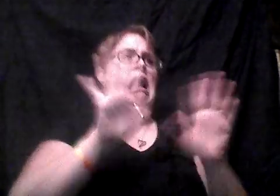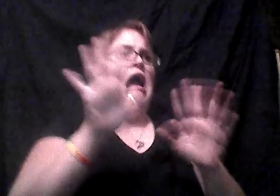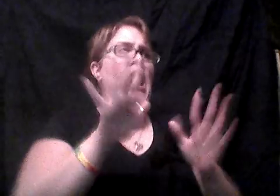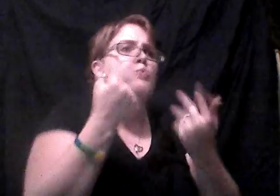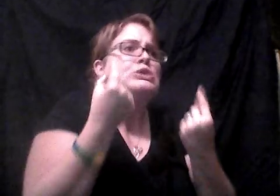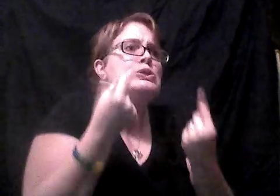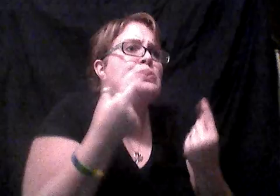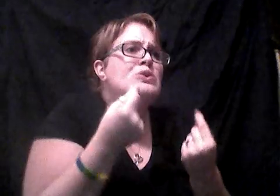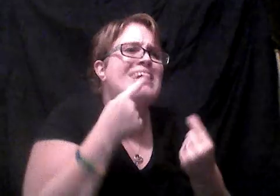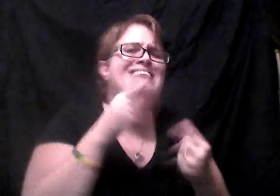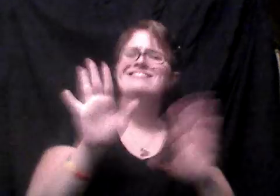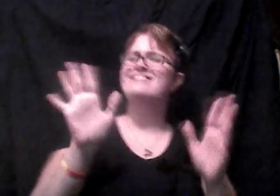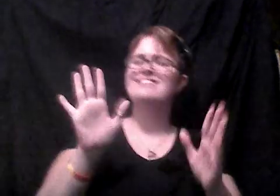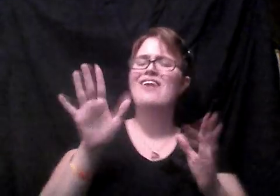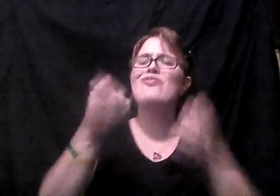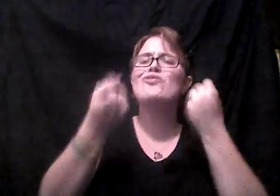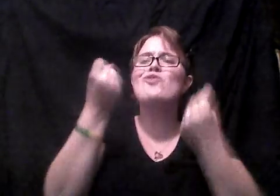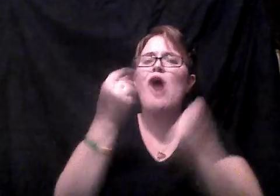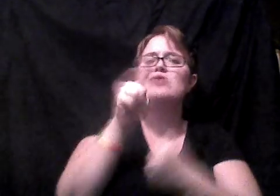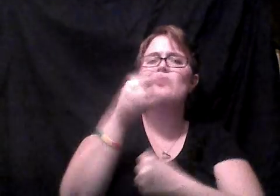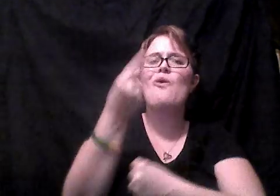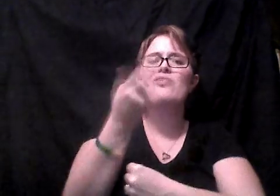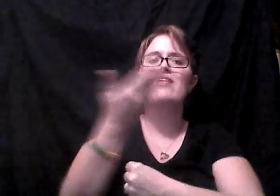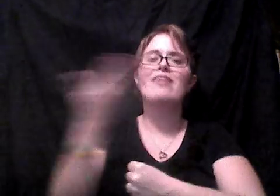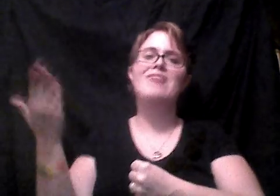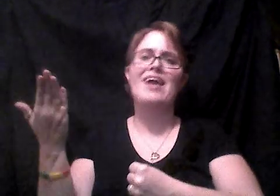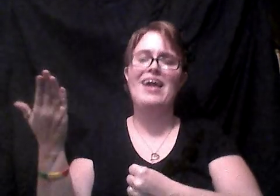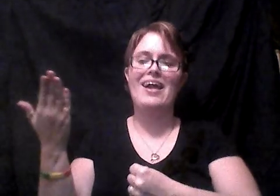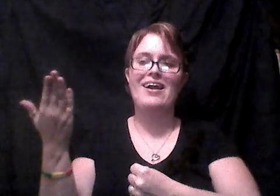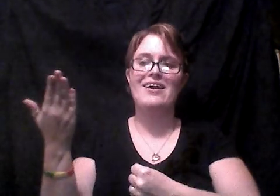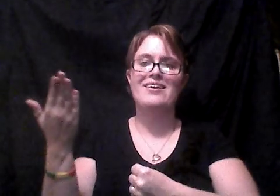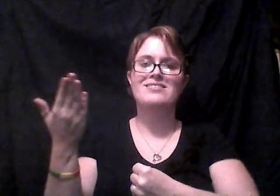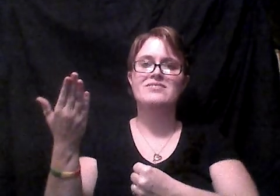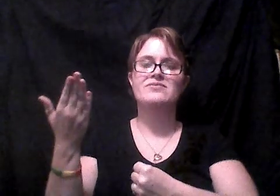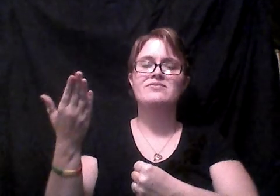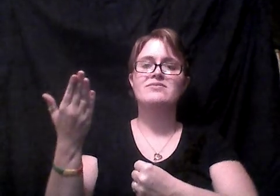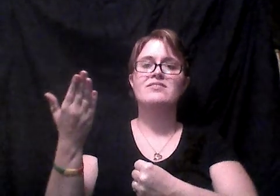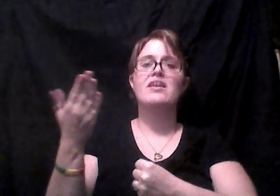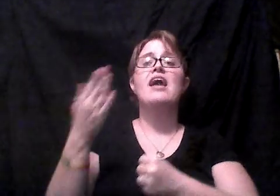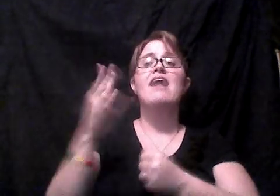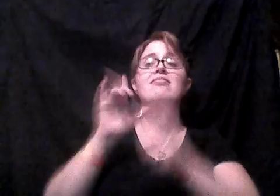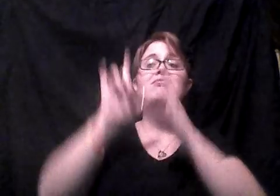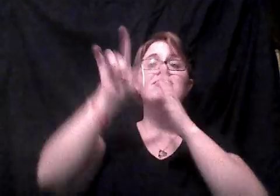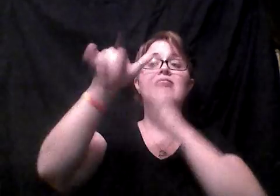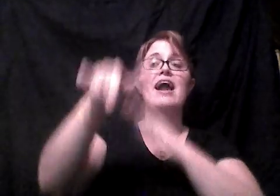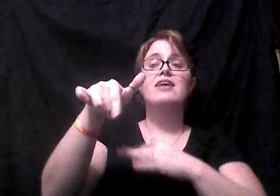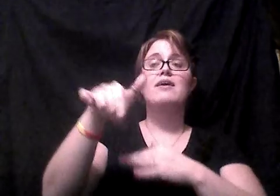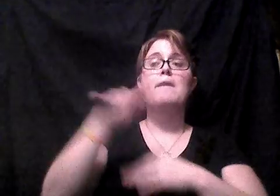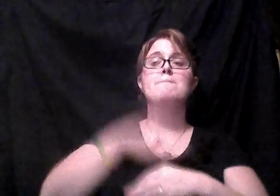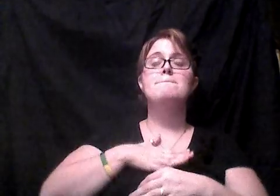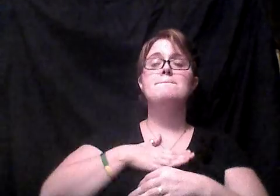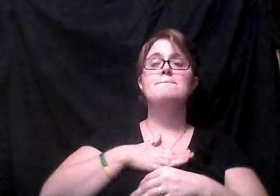glad I did that, because at the end of the weekend, as I was driving them home, little Chris, who was about 8 at the time, had the flu, and he threw up all over the back seat of my